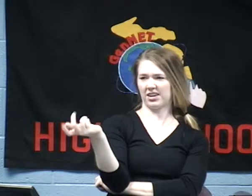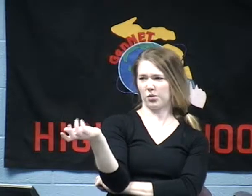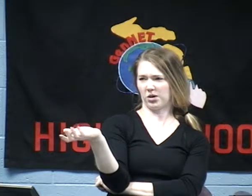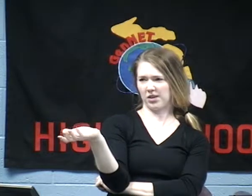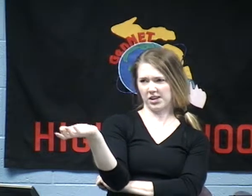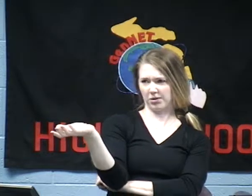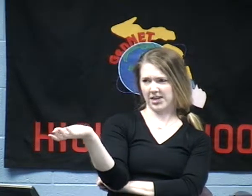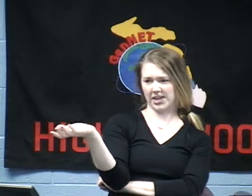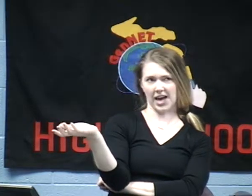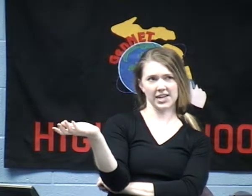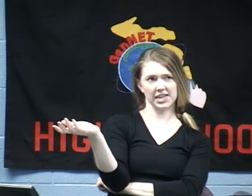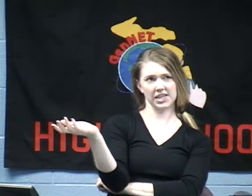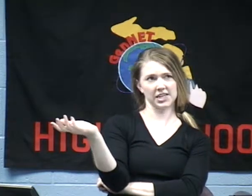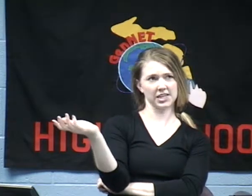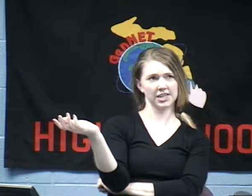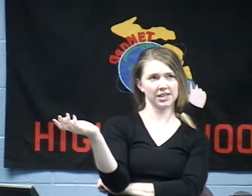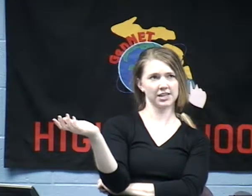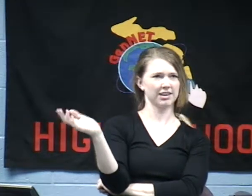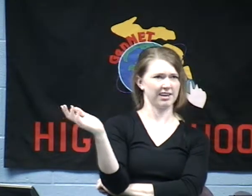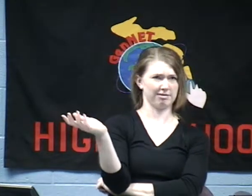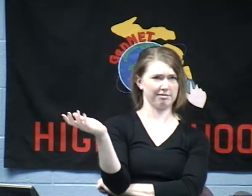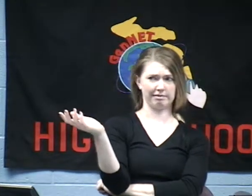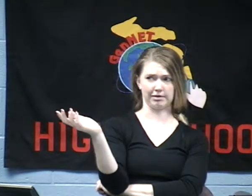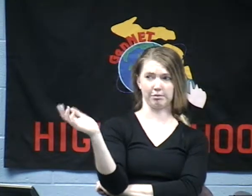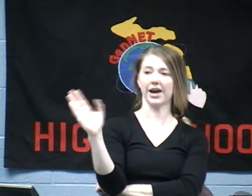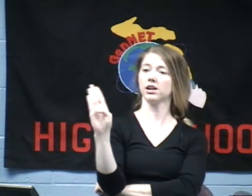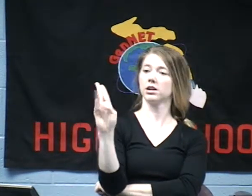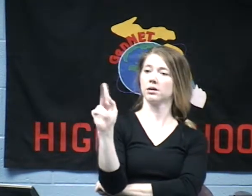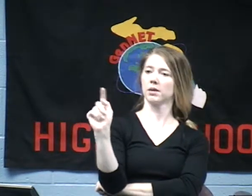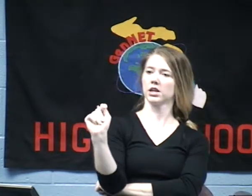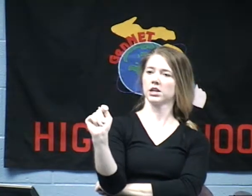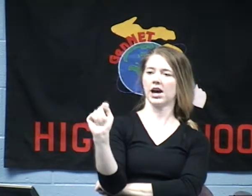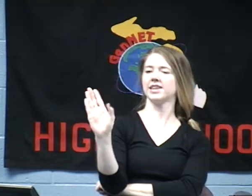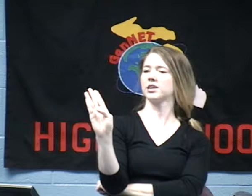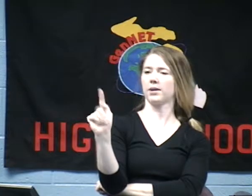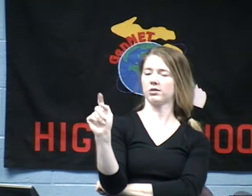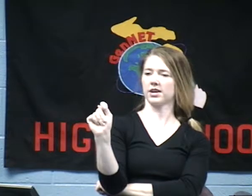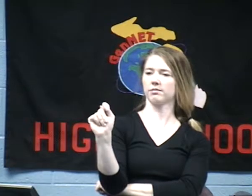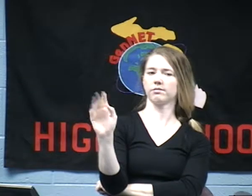word with a double T at the end? But. But? I still bounce it.